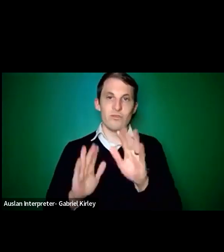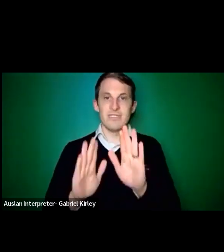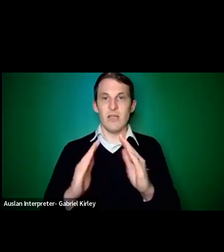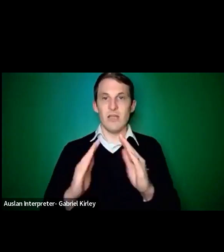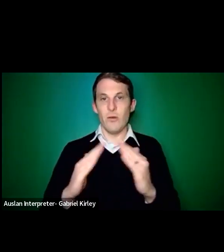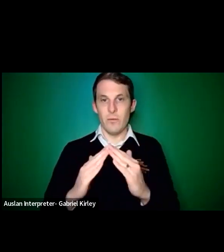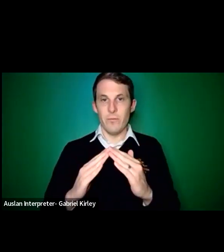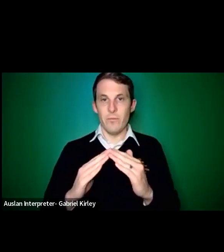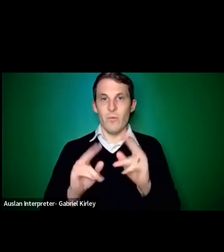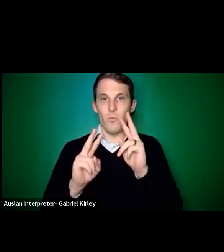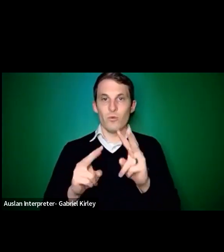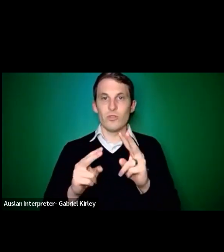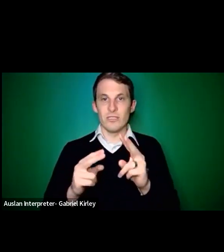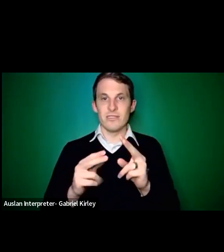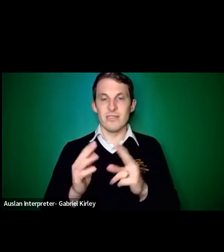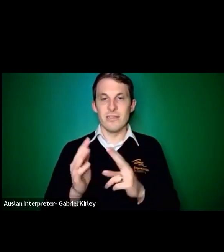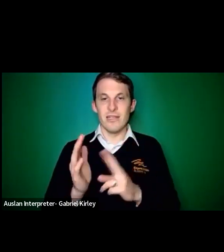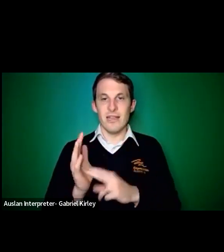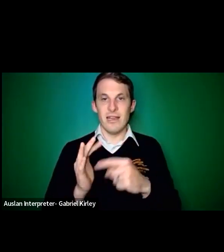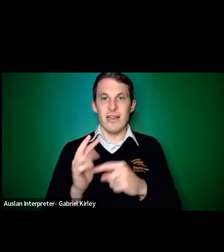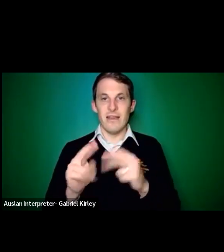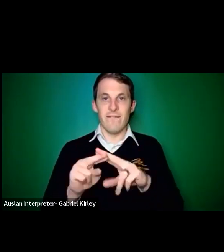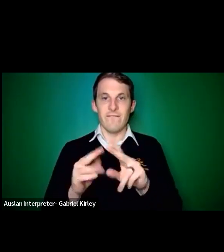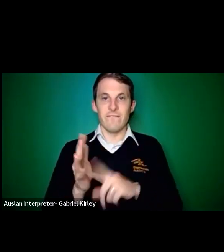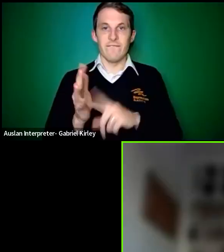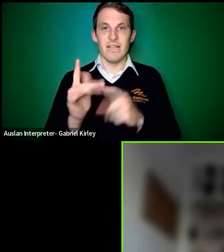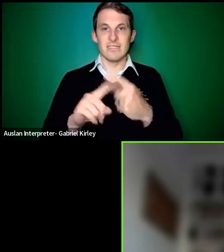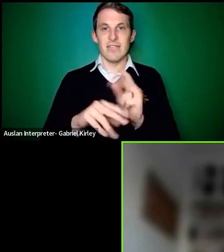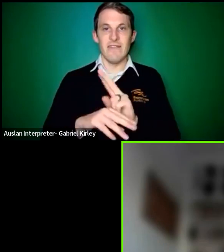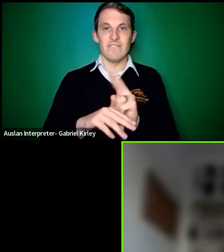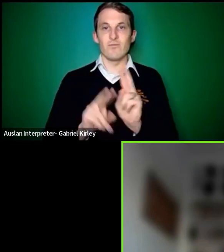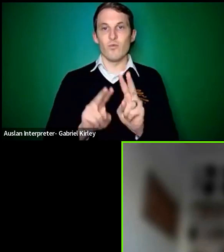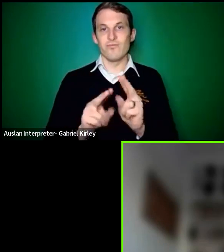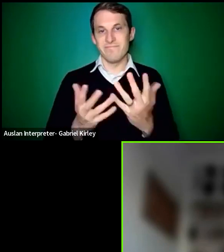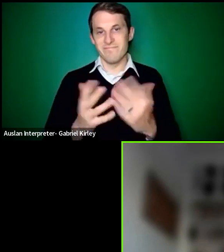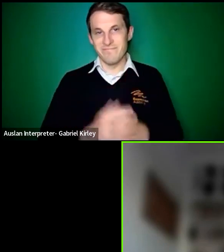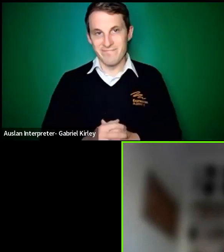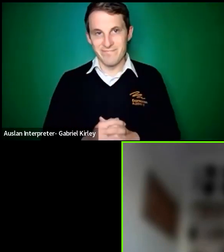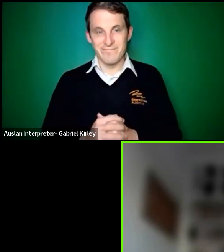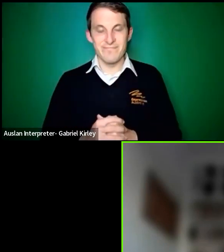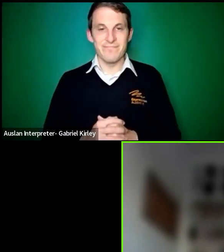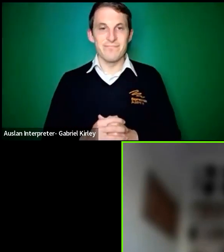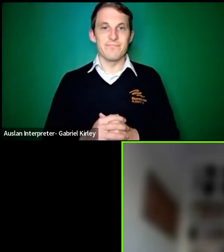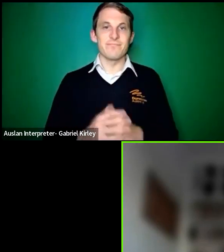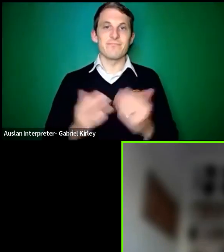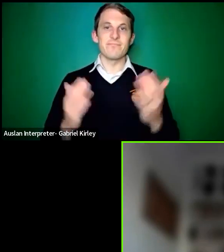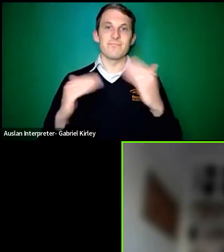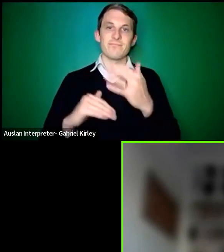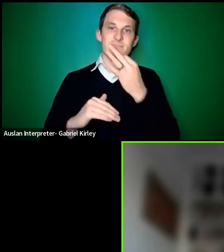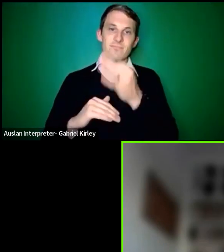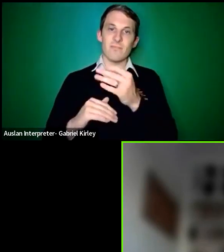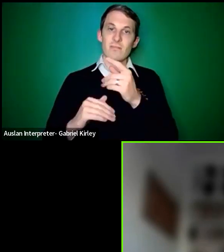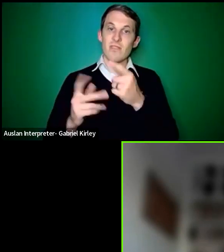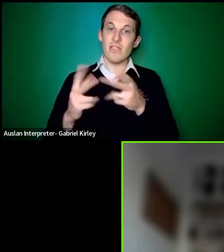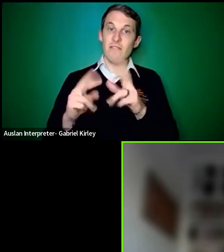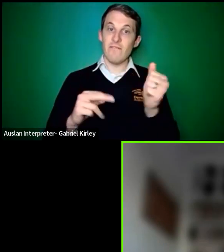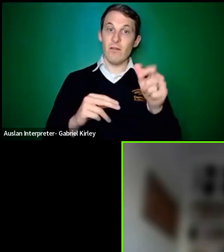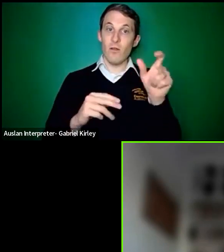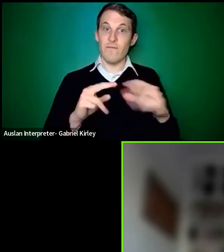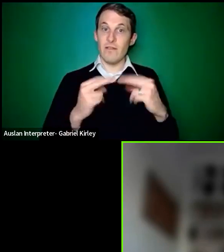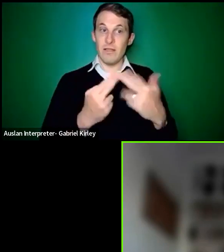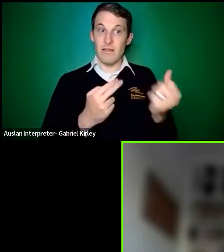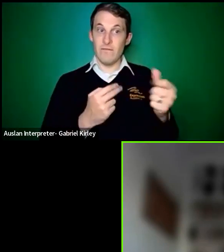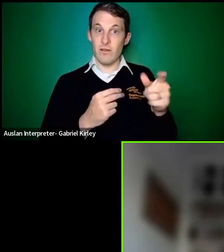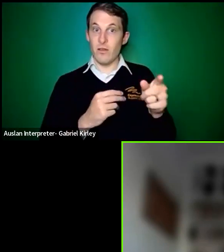watching Netflix with them. Okay. Rob, another question for you. If a household member has COVID, what can we